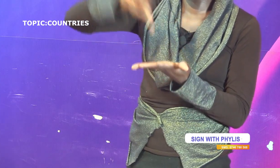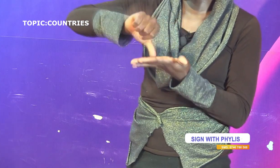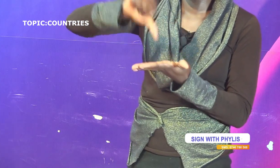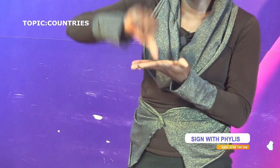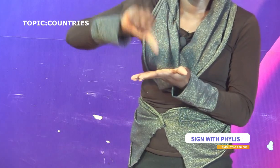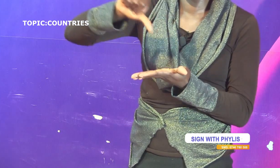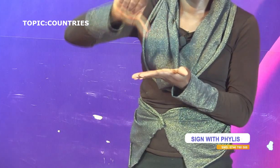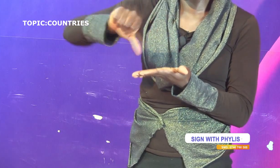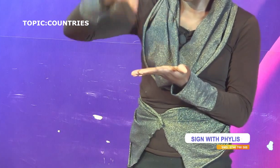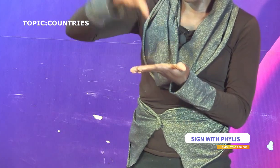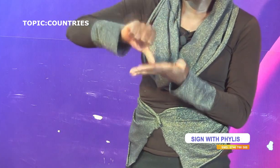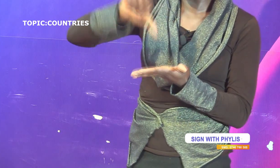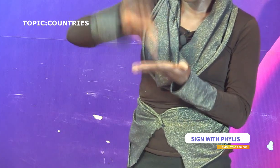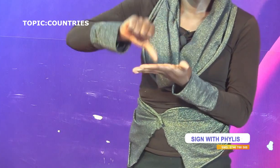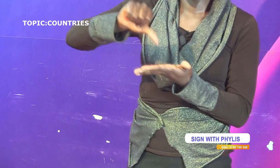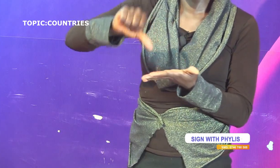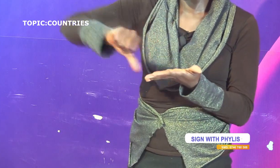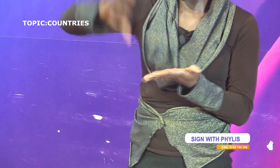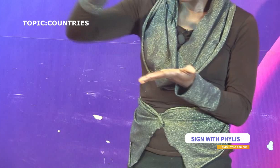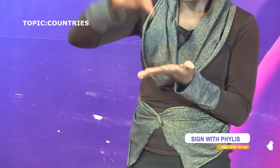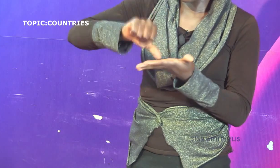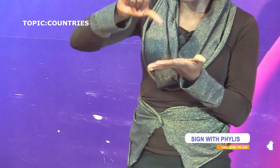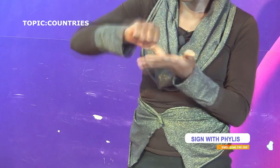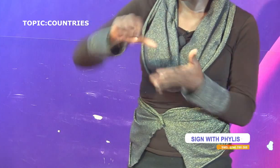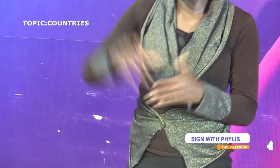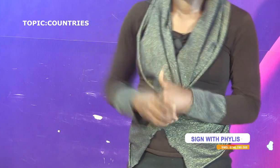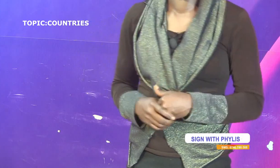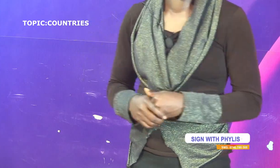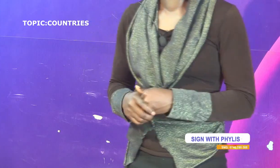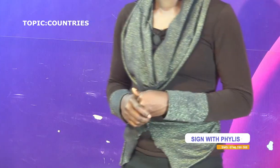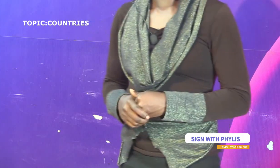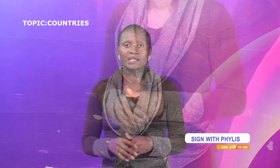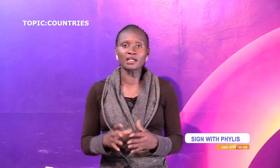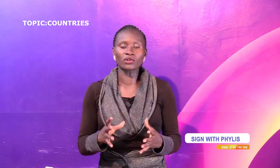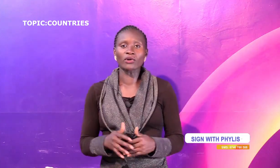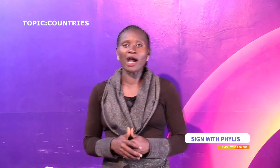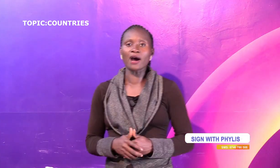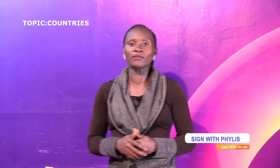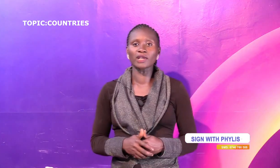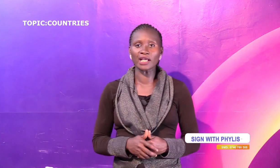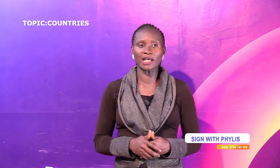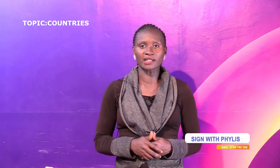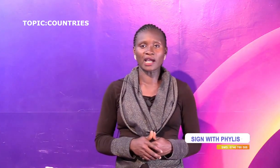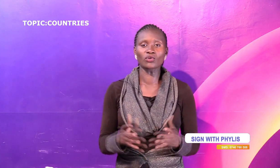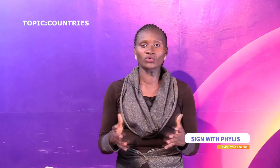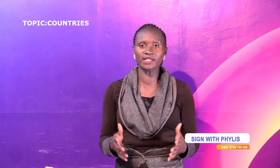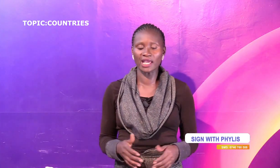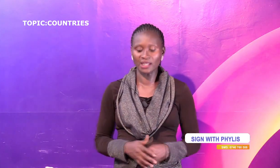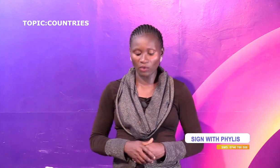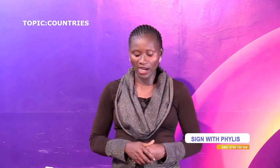Iran, Iran, Iran. And then also have England. How do we sign the word